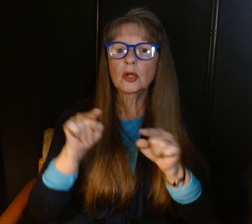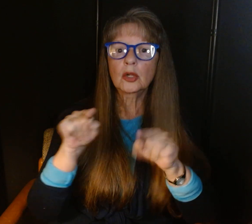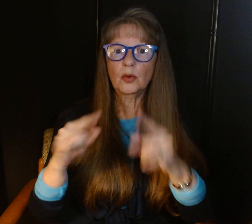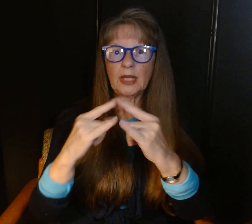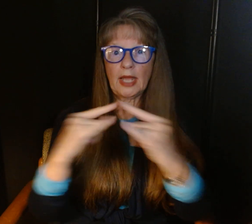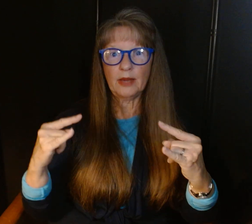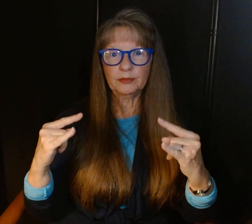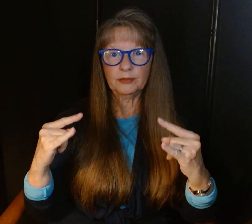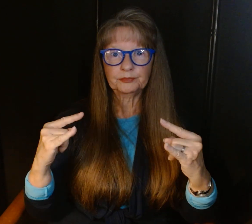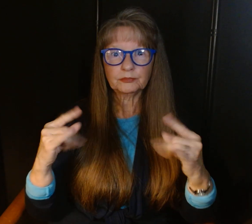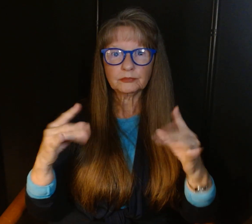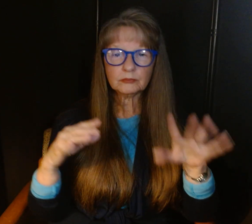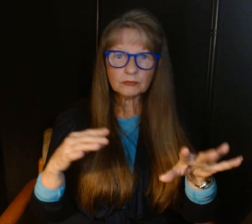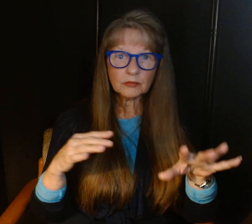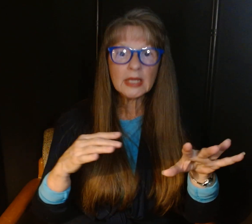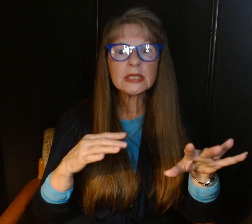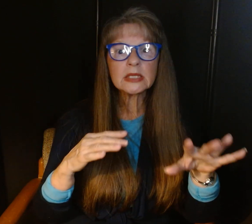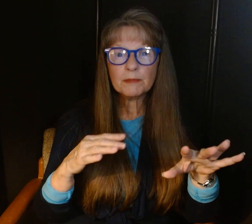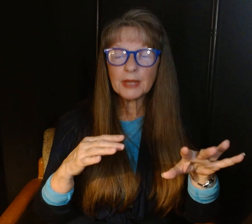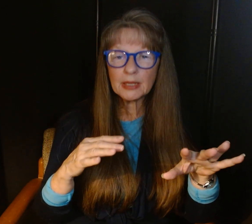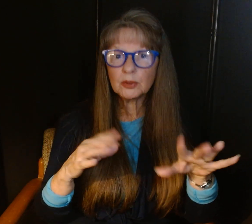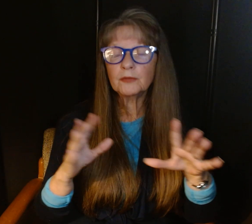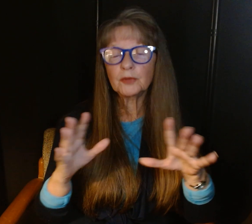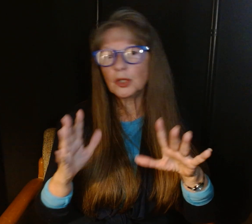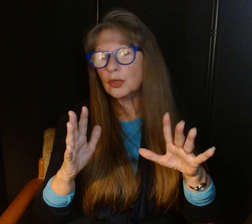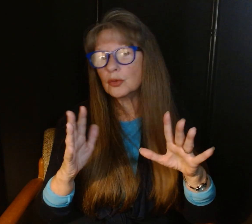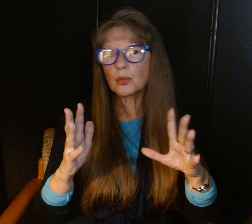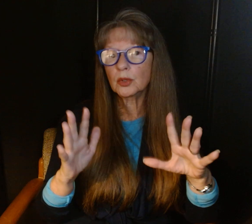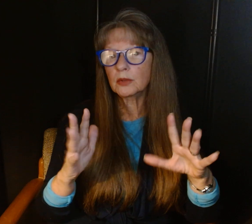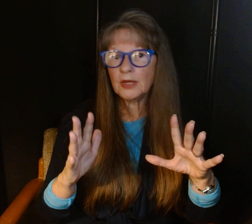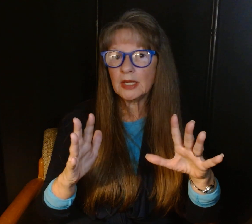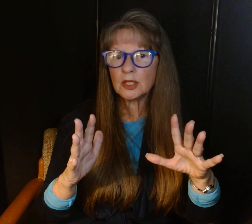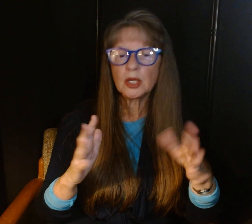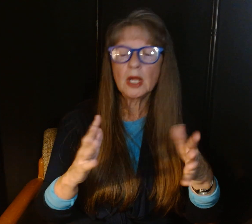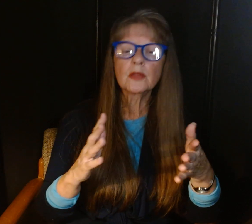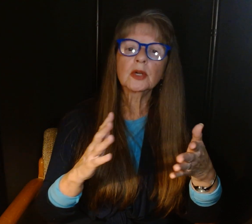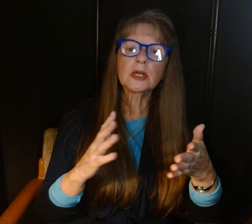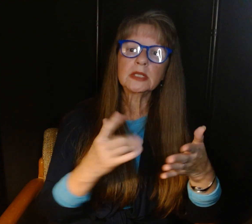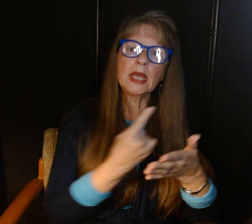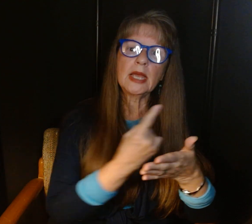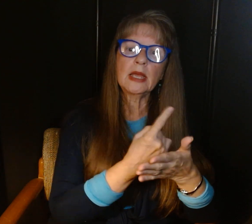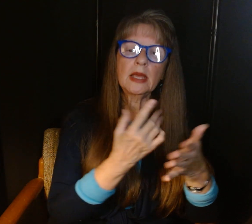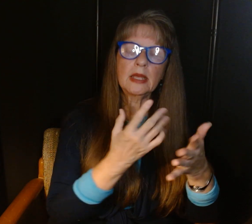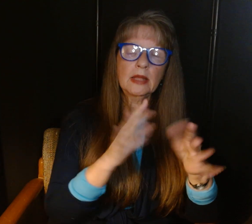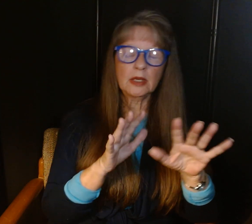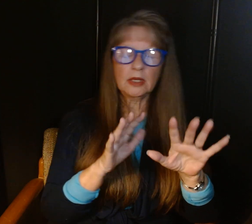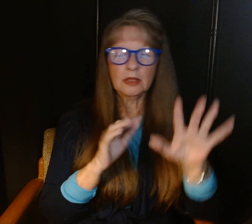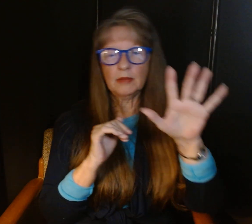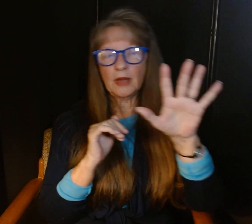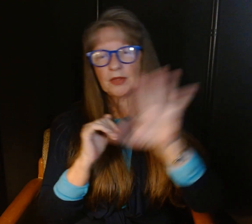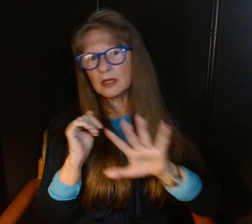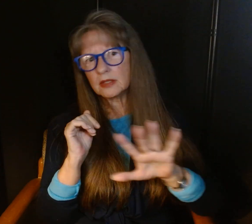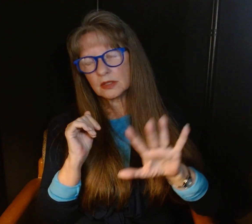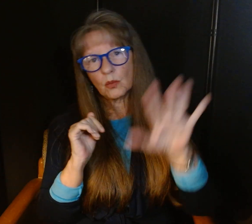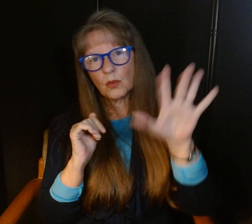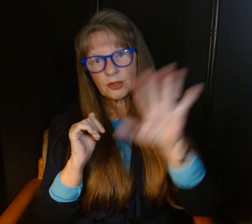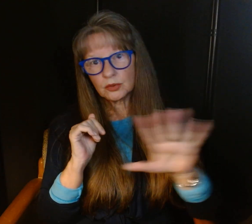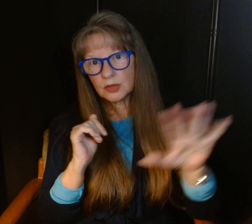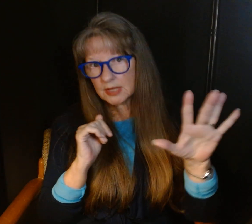go to camp. Some people, if they're going to use the word finish, they're going to say in the, I think it's the Western